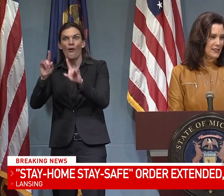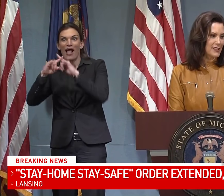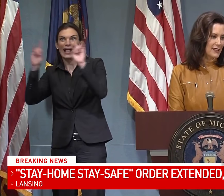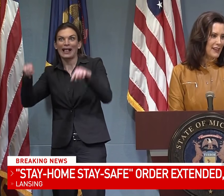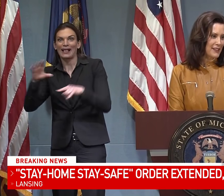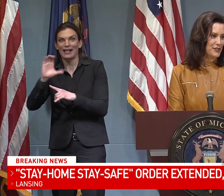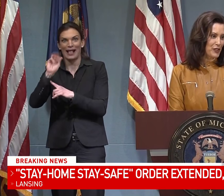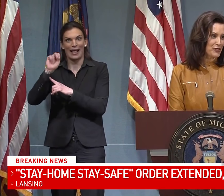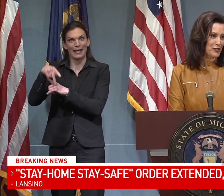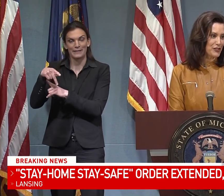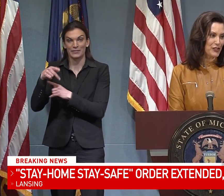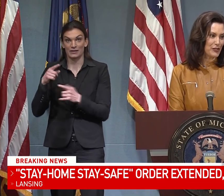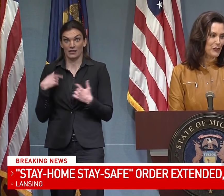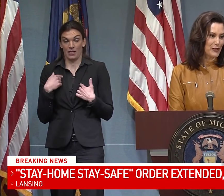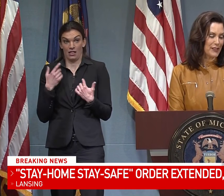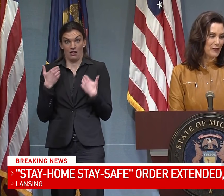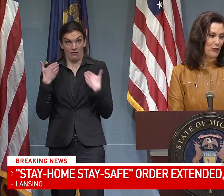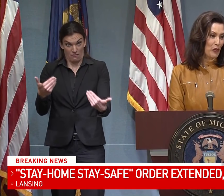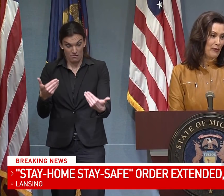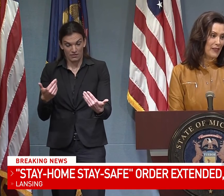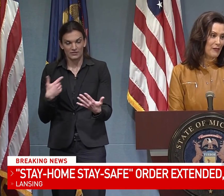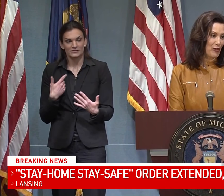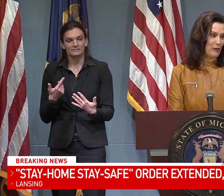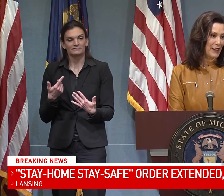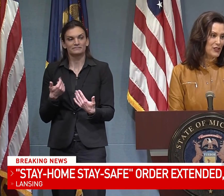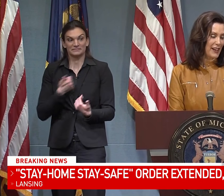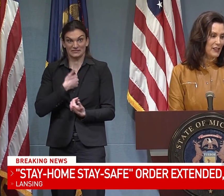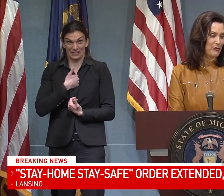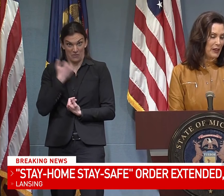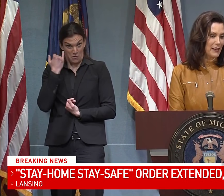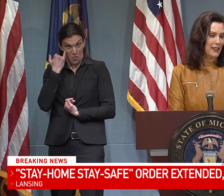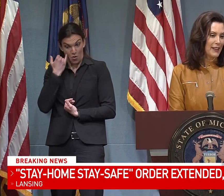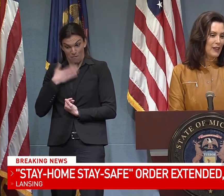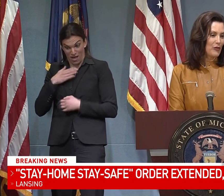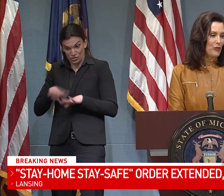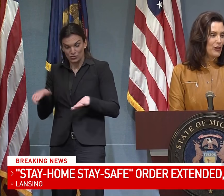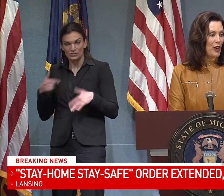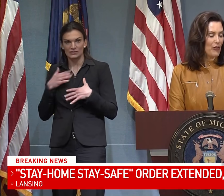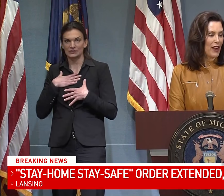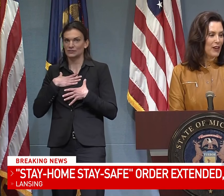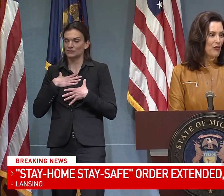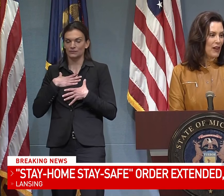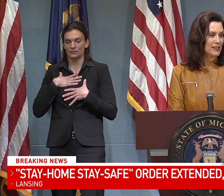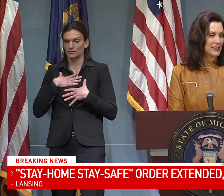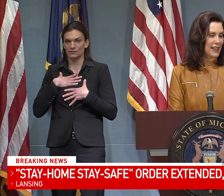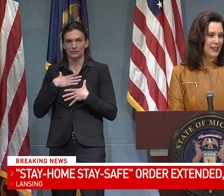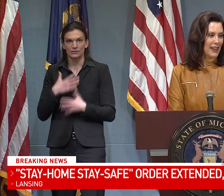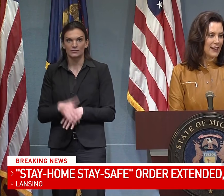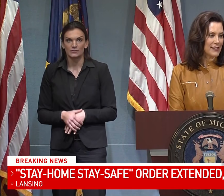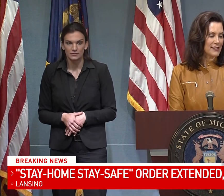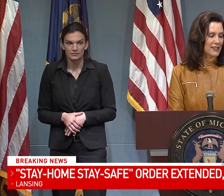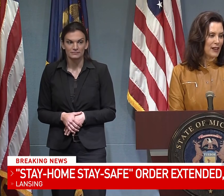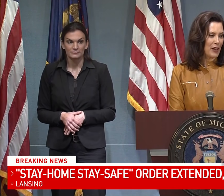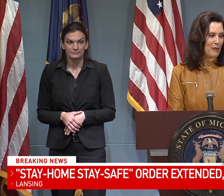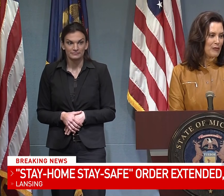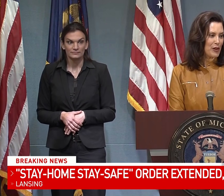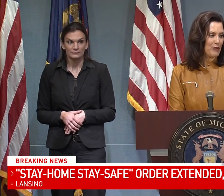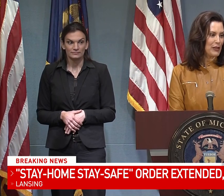be hesitant at this juncture to enroll my child. But, I don't want to say that